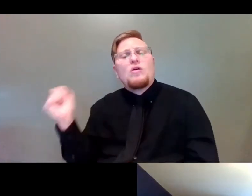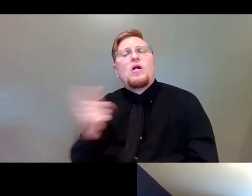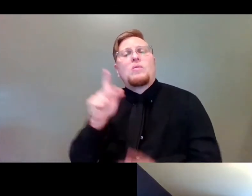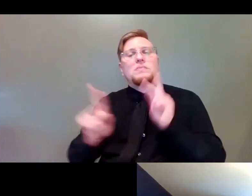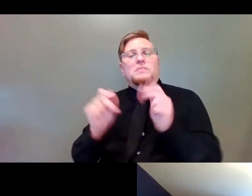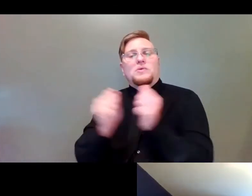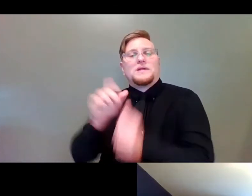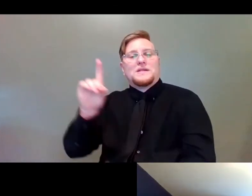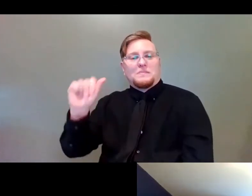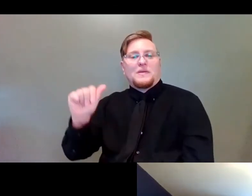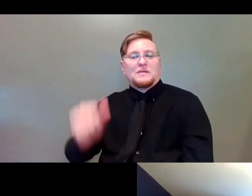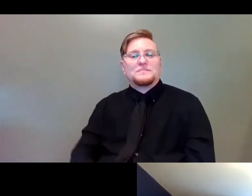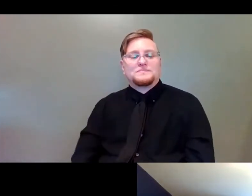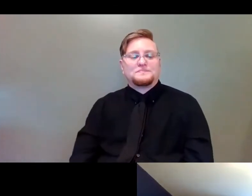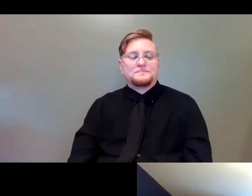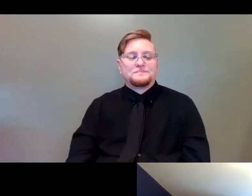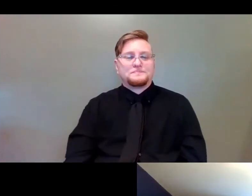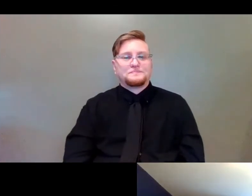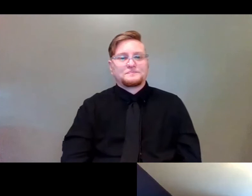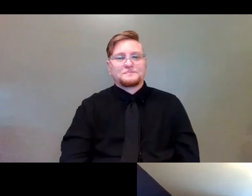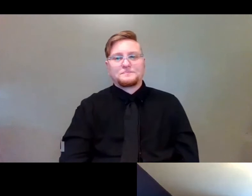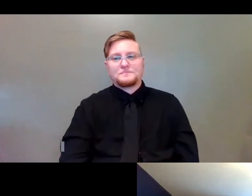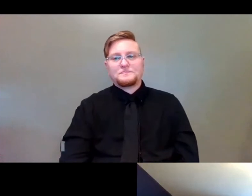This is Talitha speaking. Thank you.